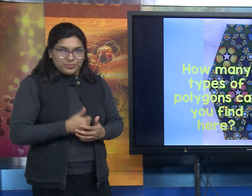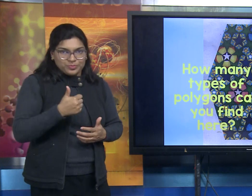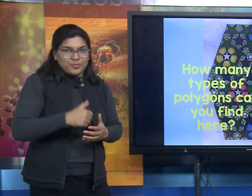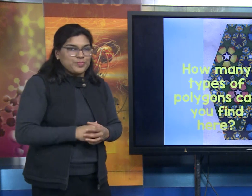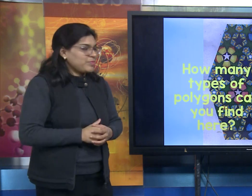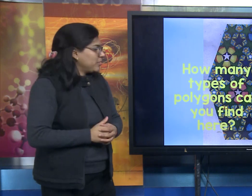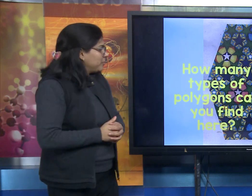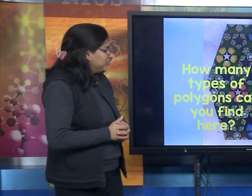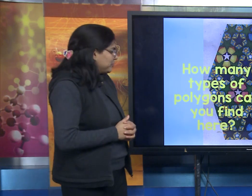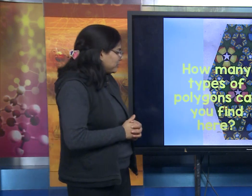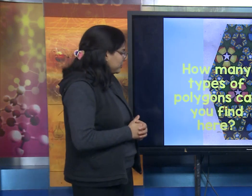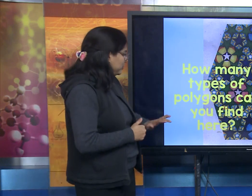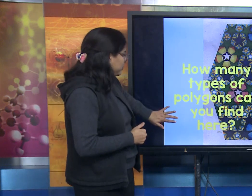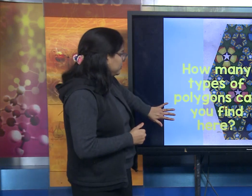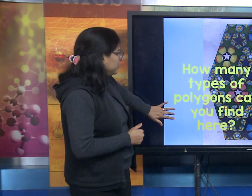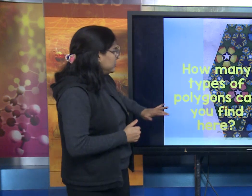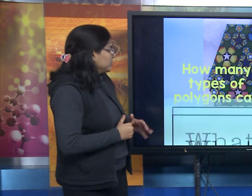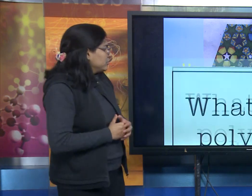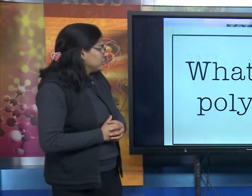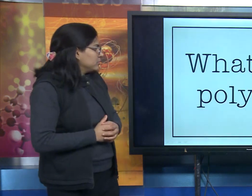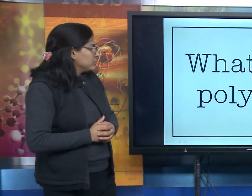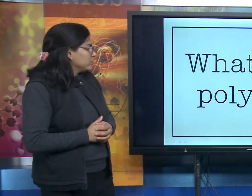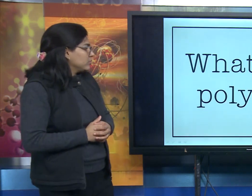the name and find number of lines yourself.